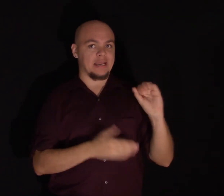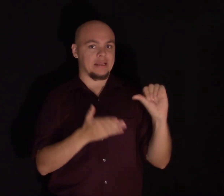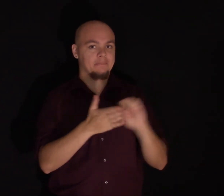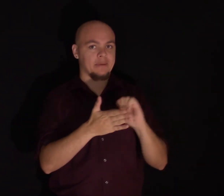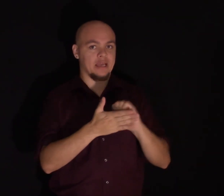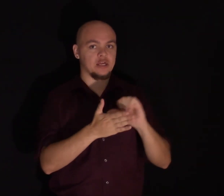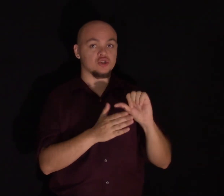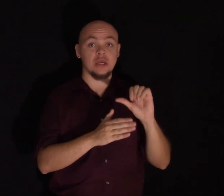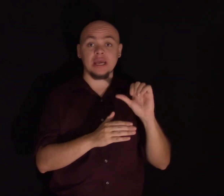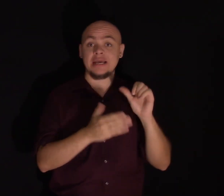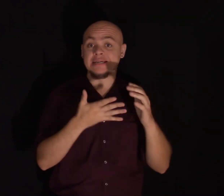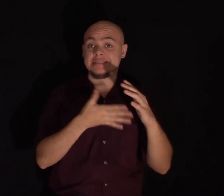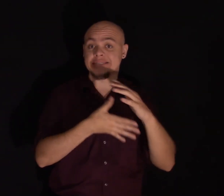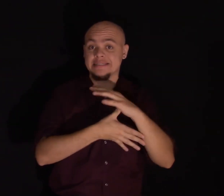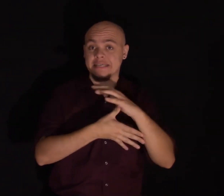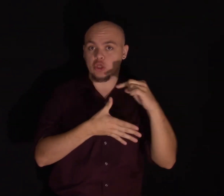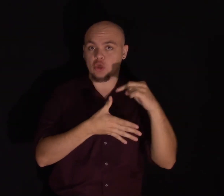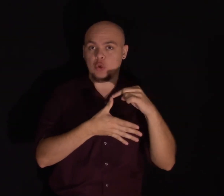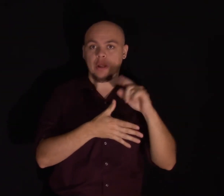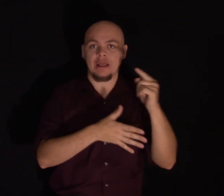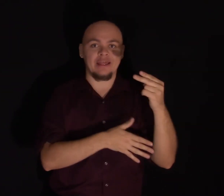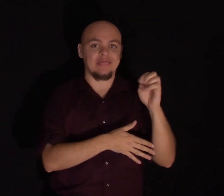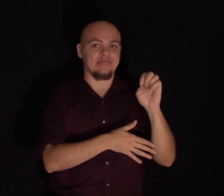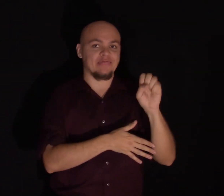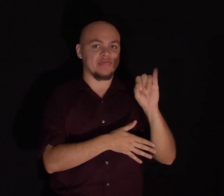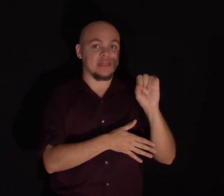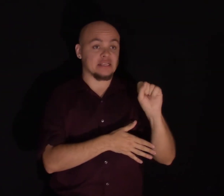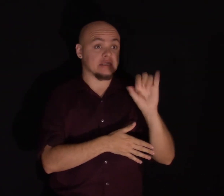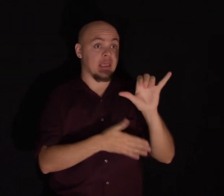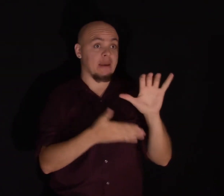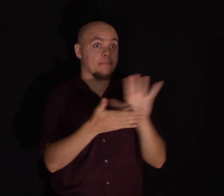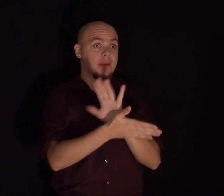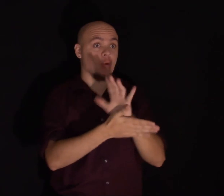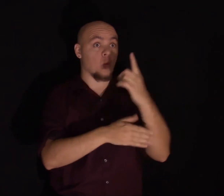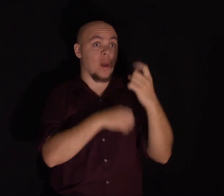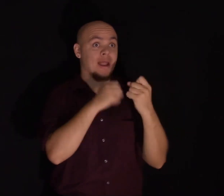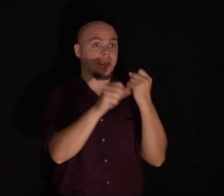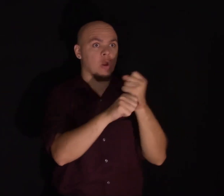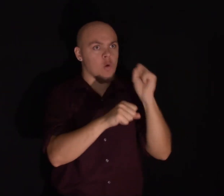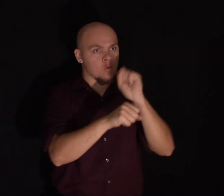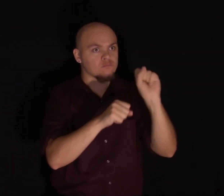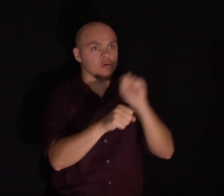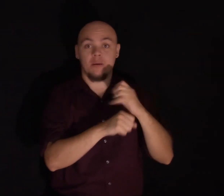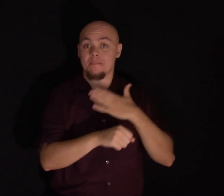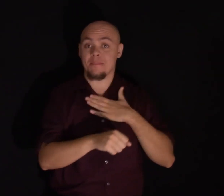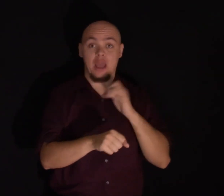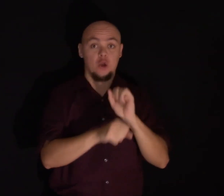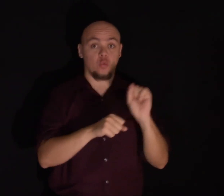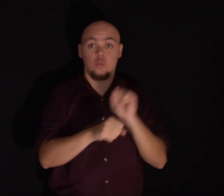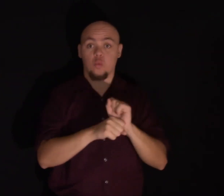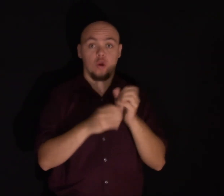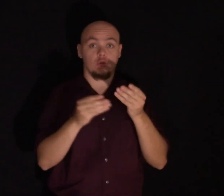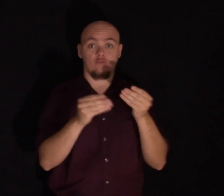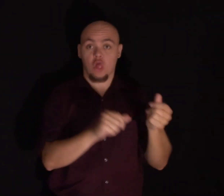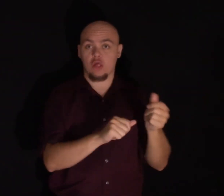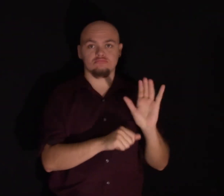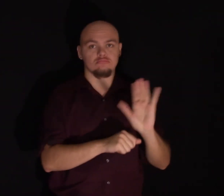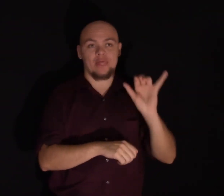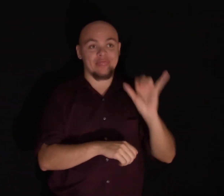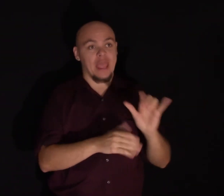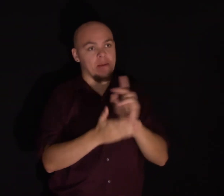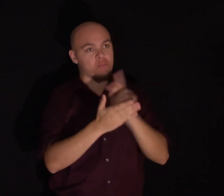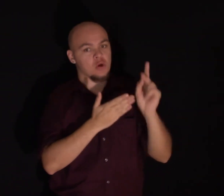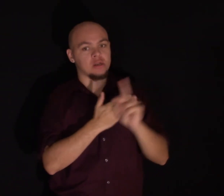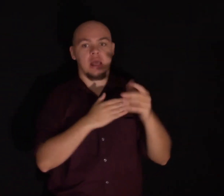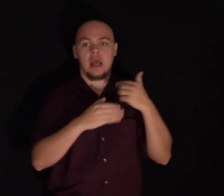paper you're supposed to spend a year on i knew for a paper like that my normal workflow was not an option it was way too big a project so i planned